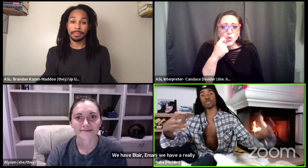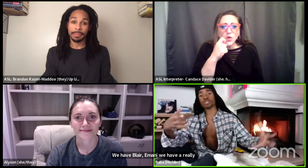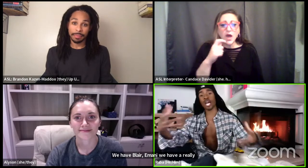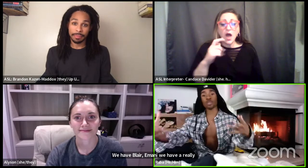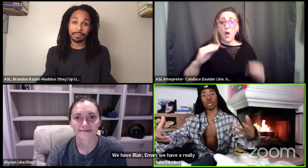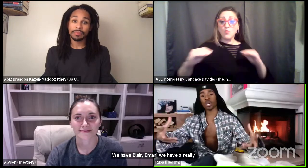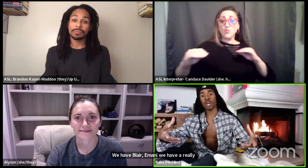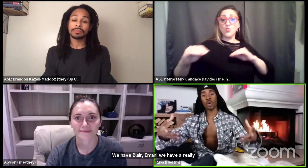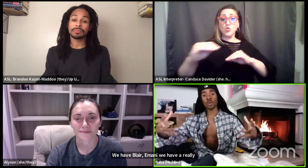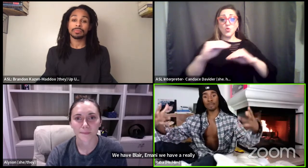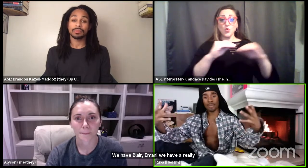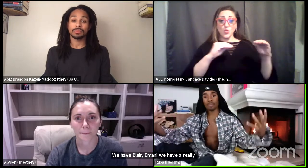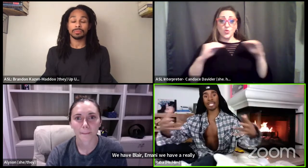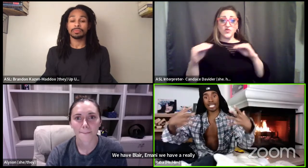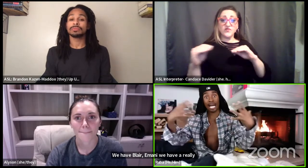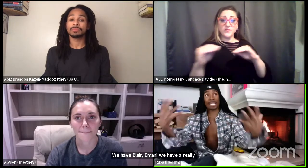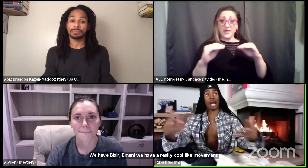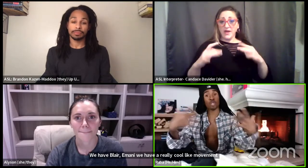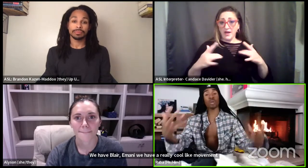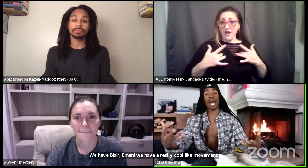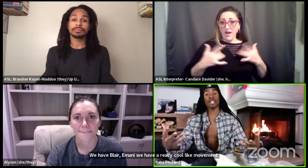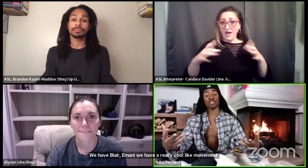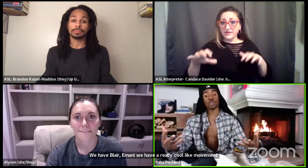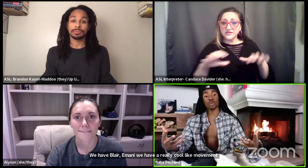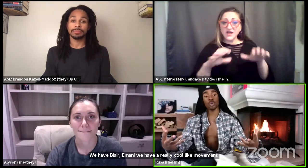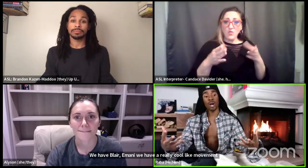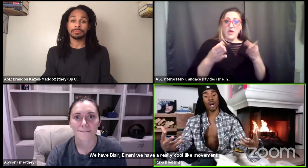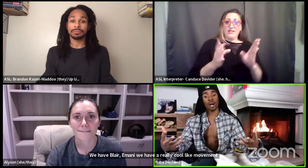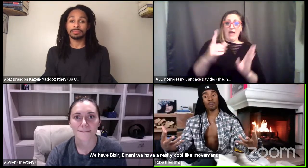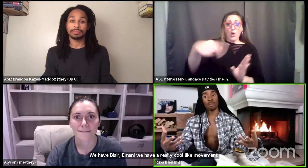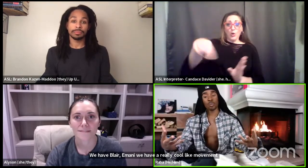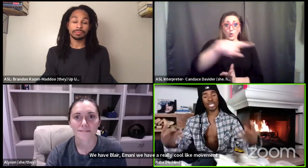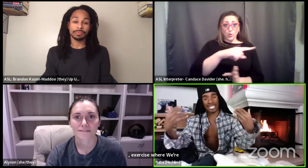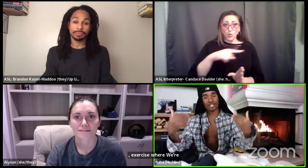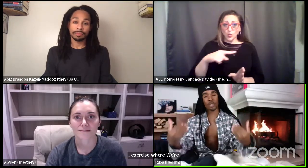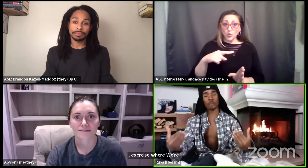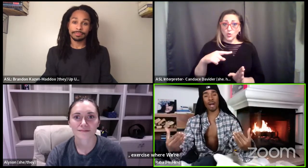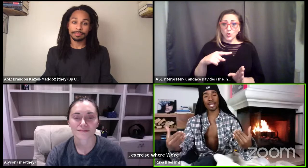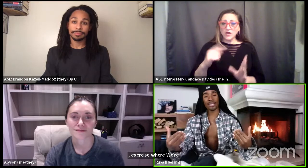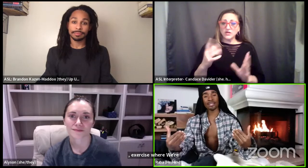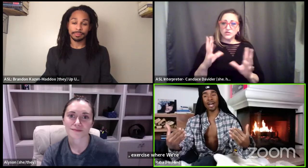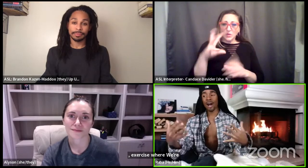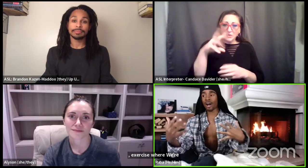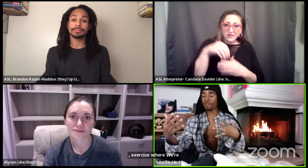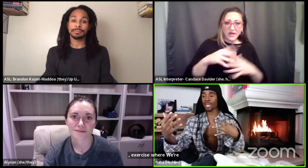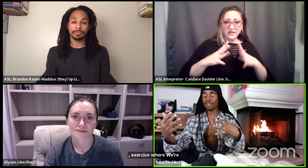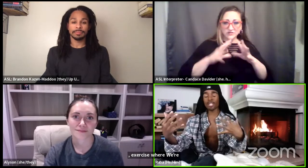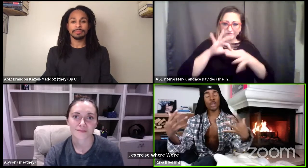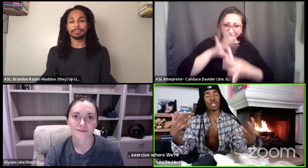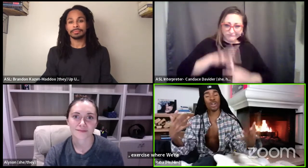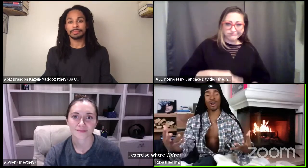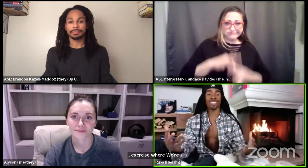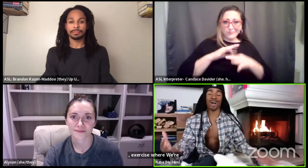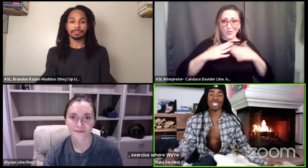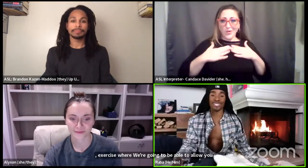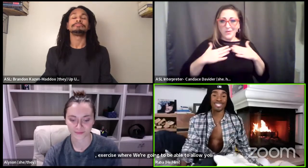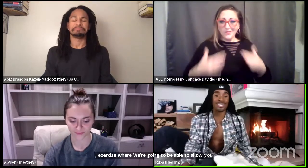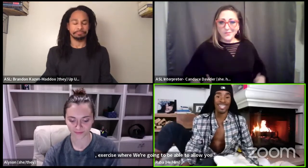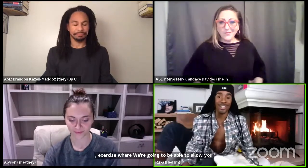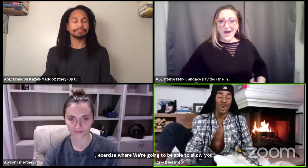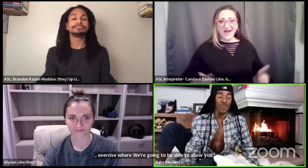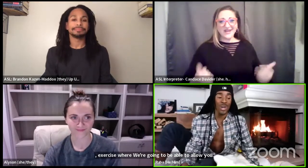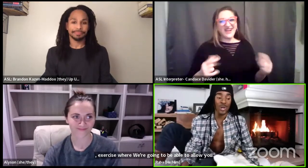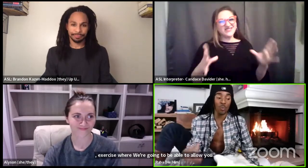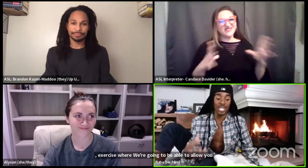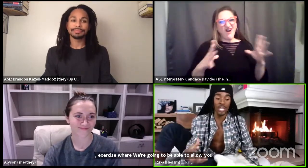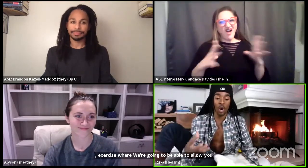movement exercise where we're going to be able to allow you guys to really get into your bodies. And, you know, we are in the holiday